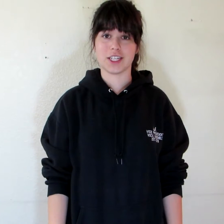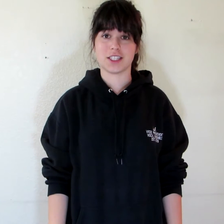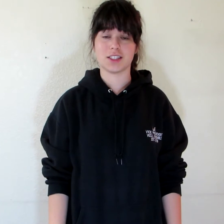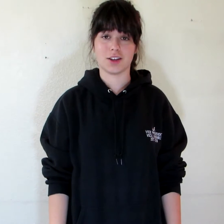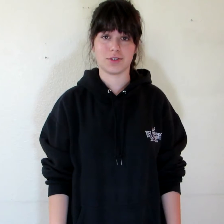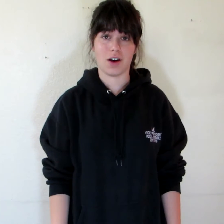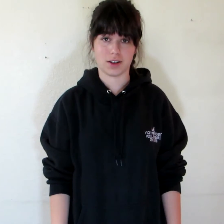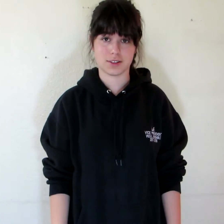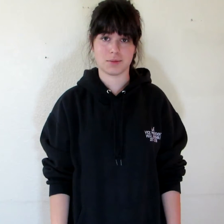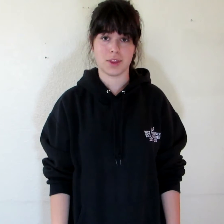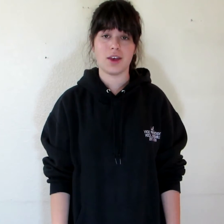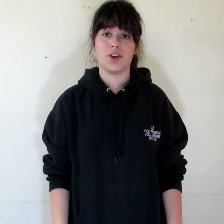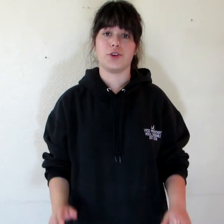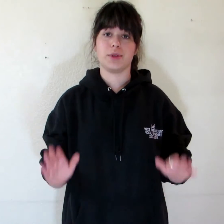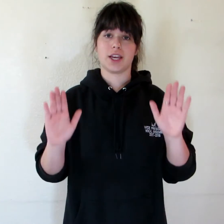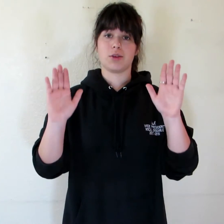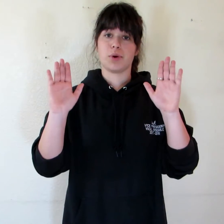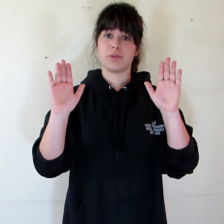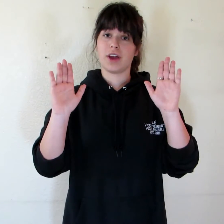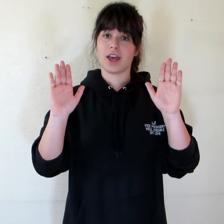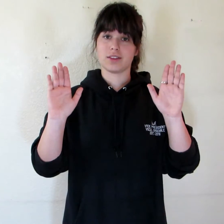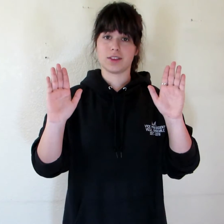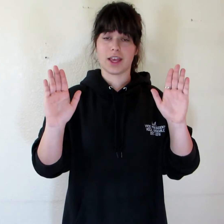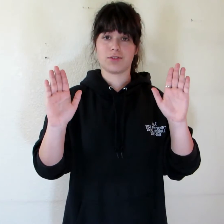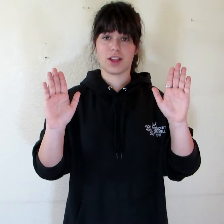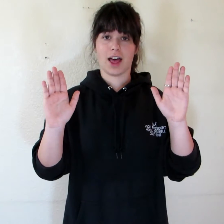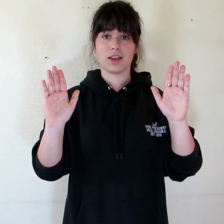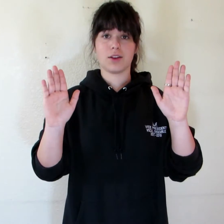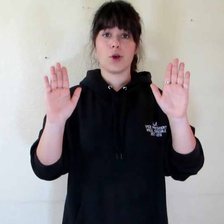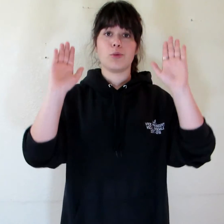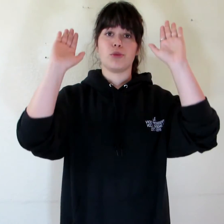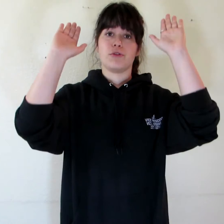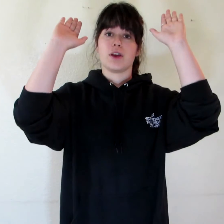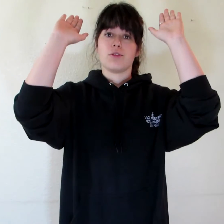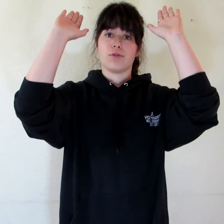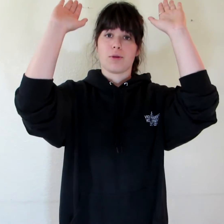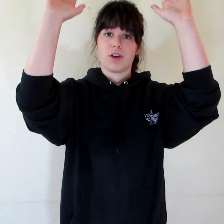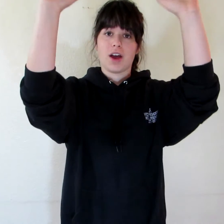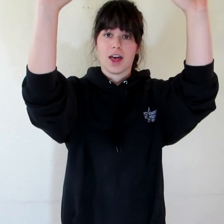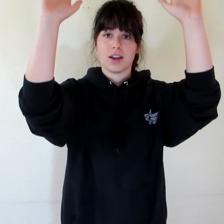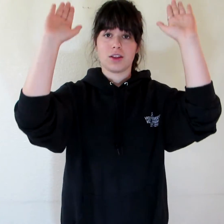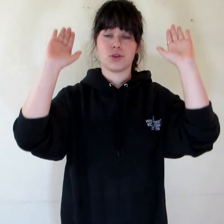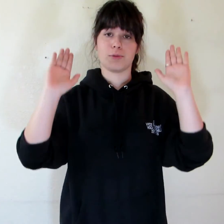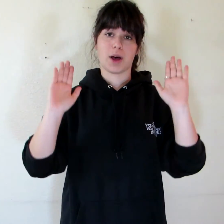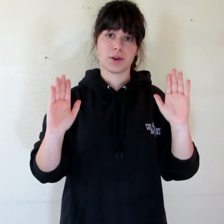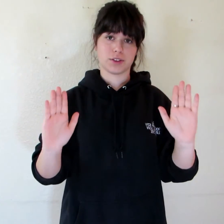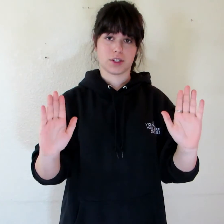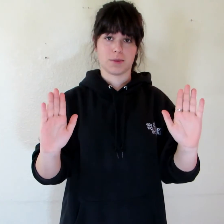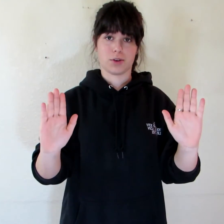the sign for awesome. You'll be taking both your hands laid flat, moving from your head to about your stomach or